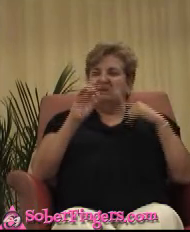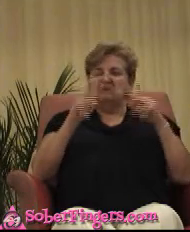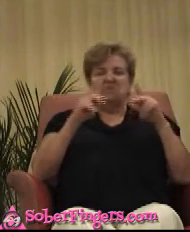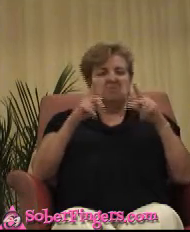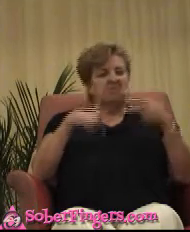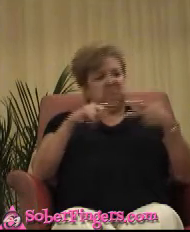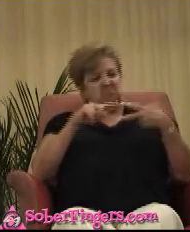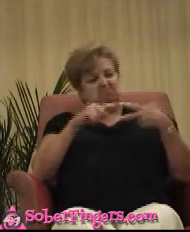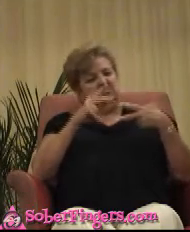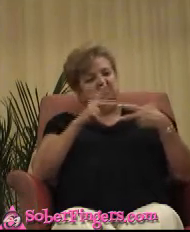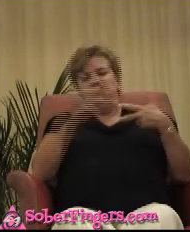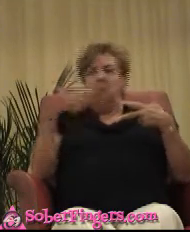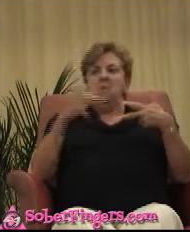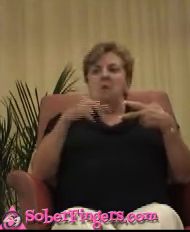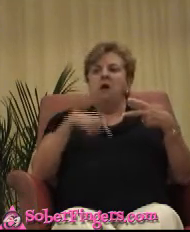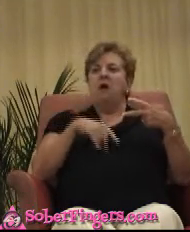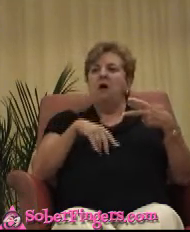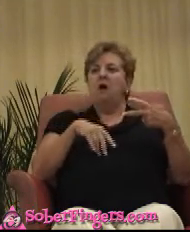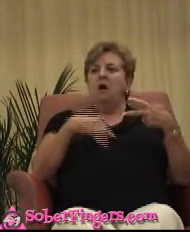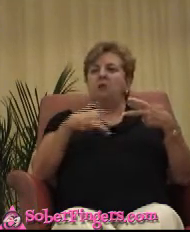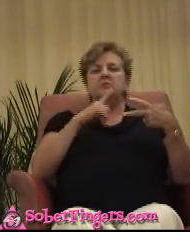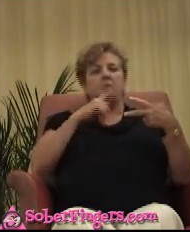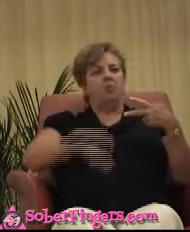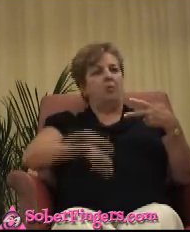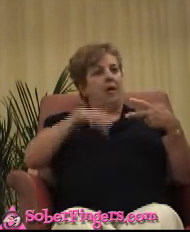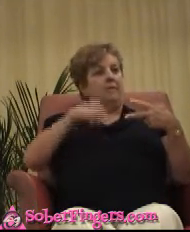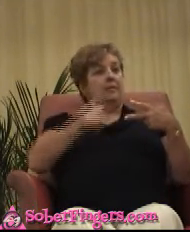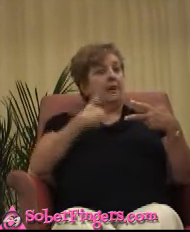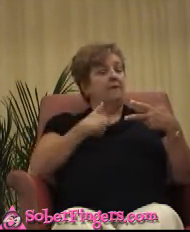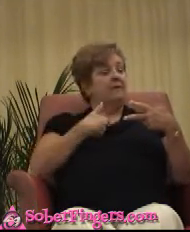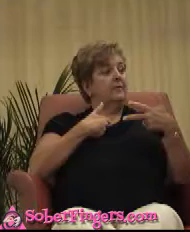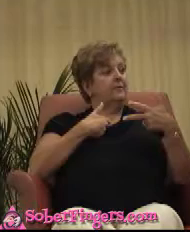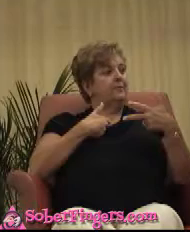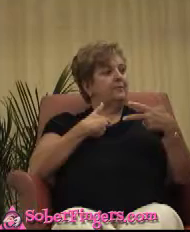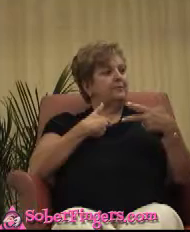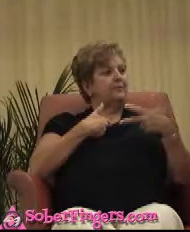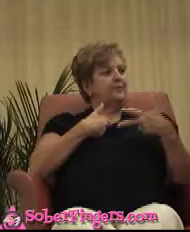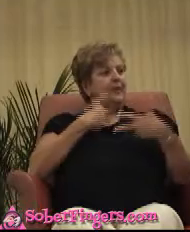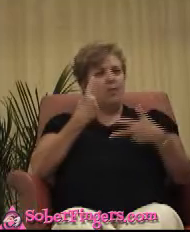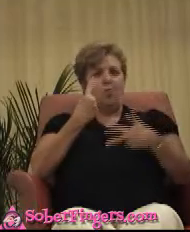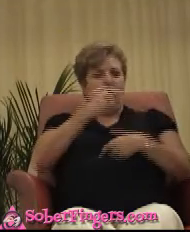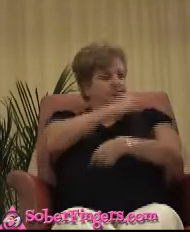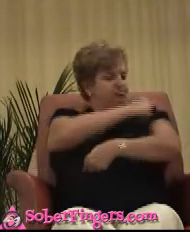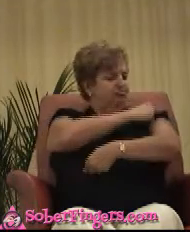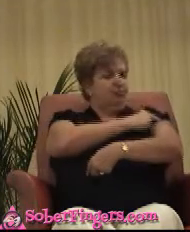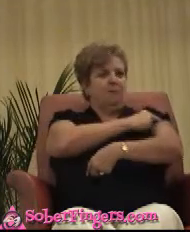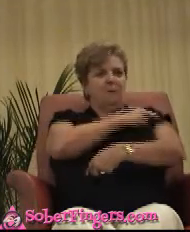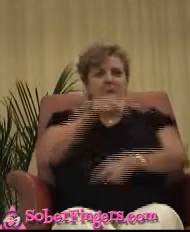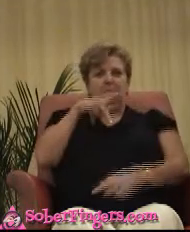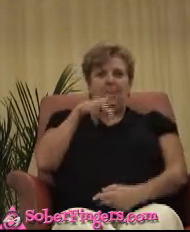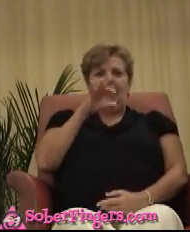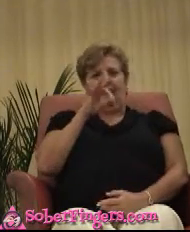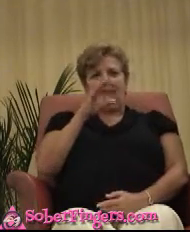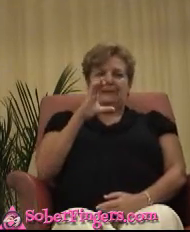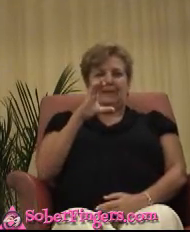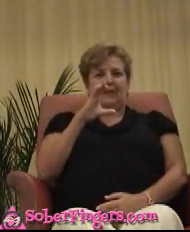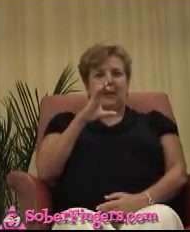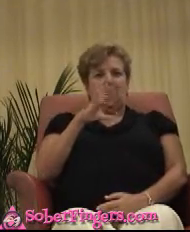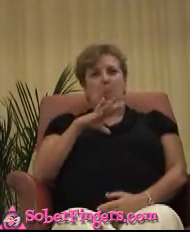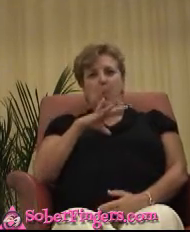immensely proud. I had 1 stripe on my sleeve. I was a PFC. And that was